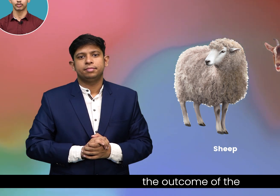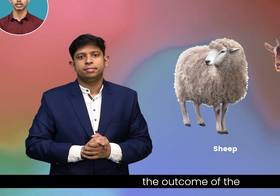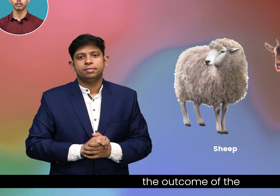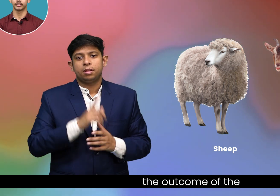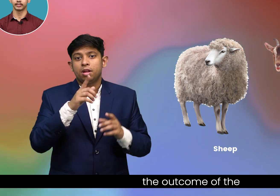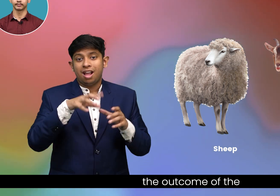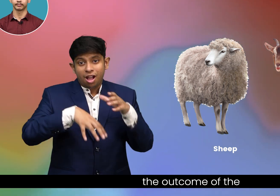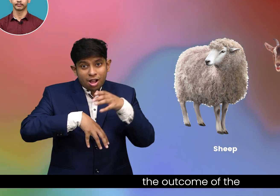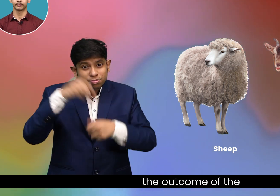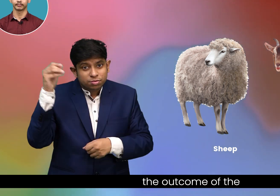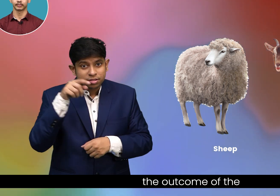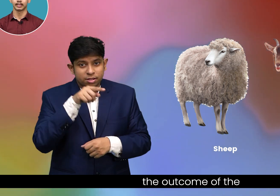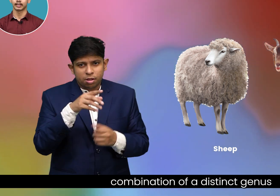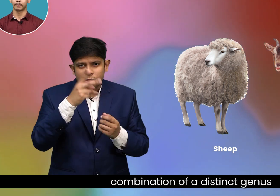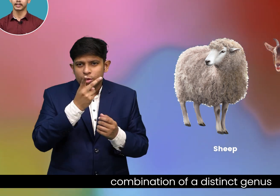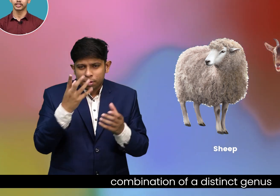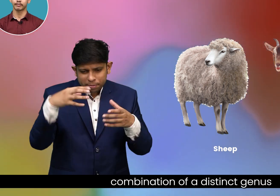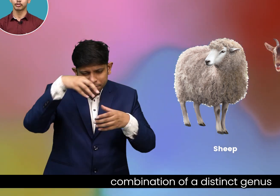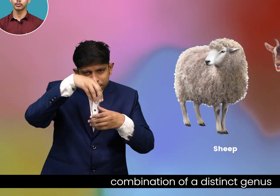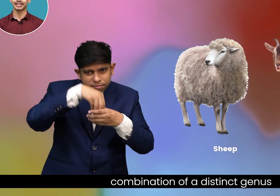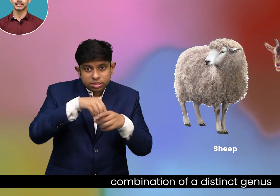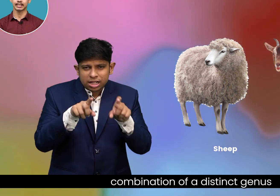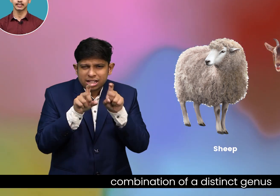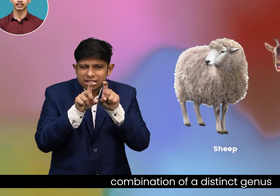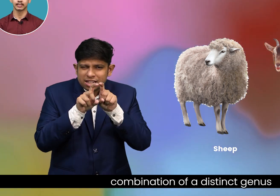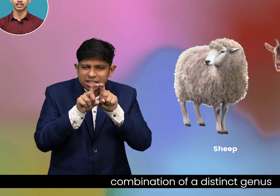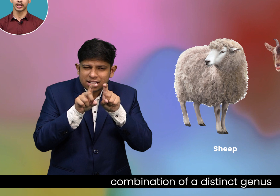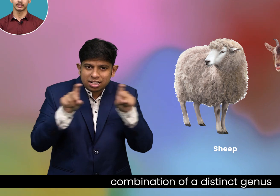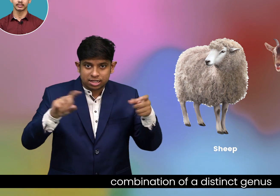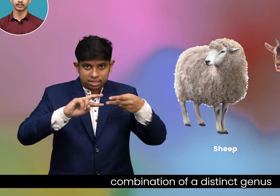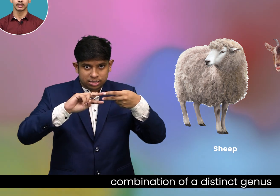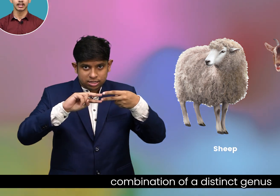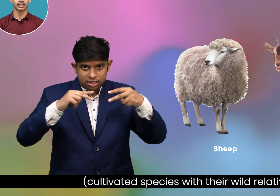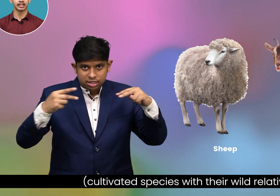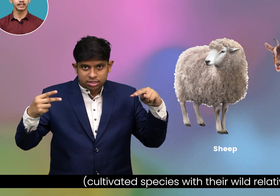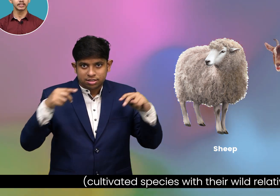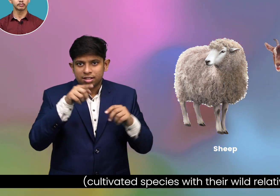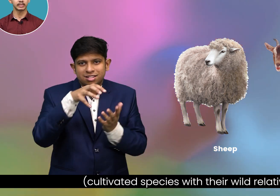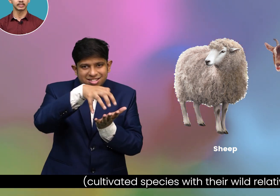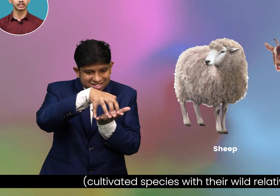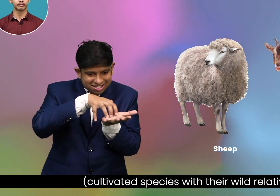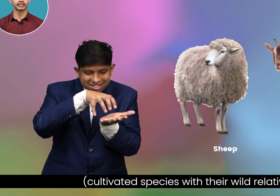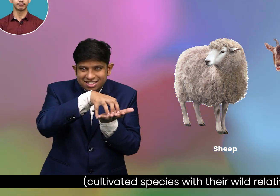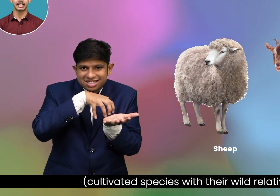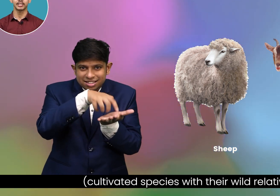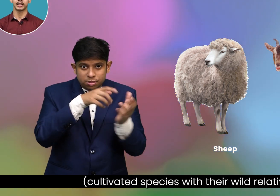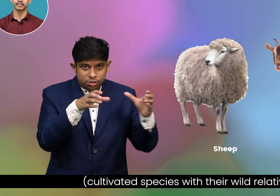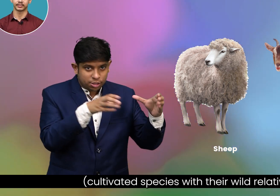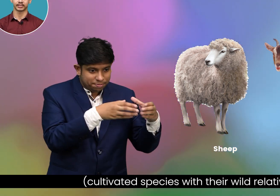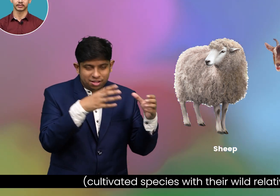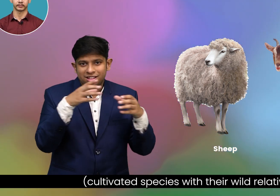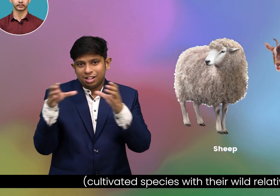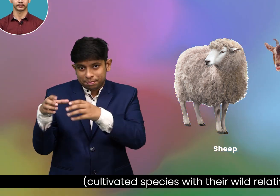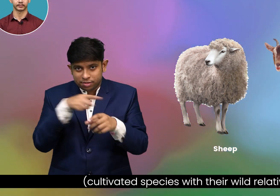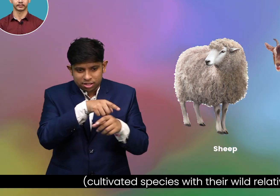The outcome of the combination of two distinct genus cultivated species with their wild